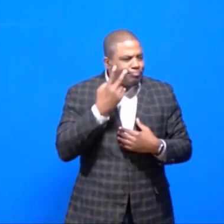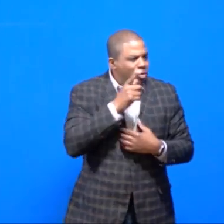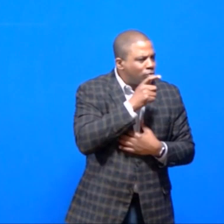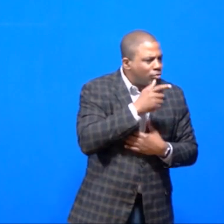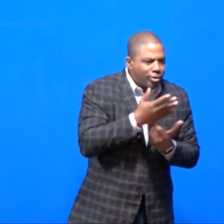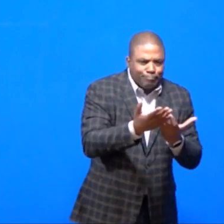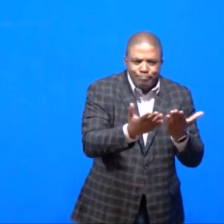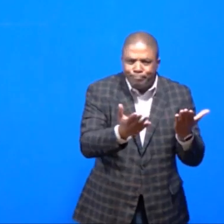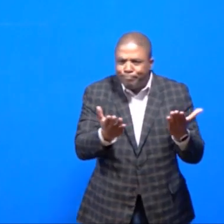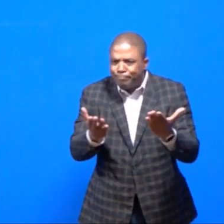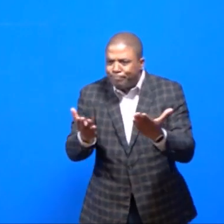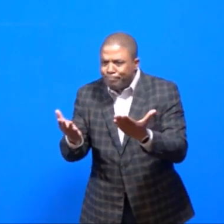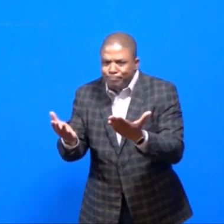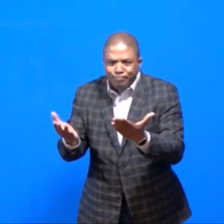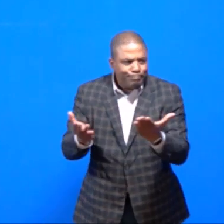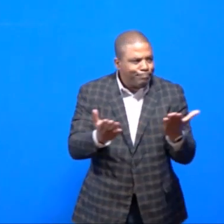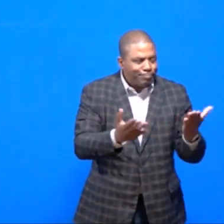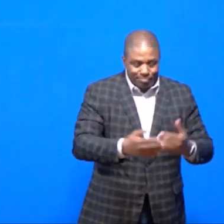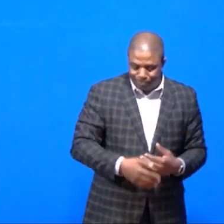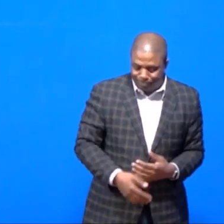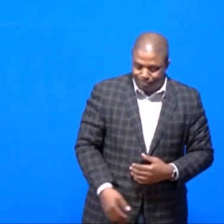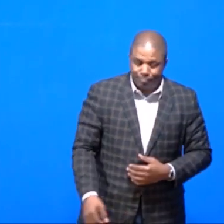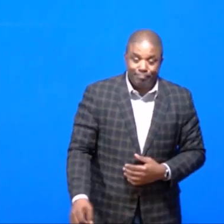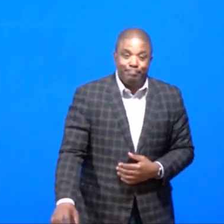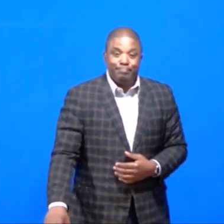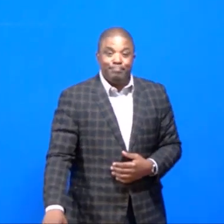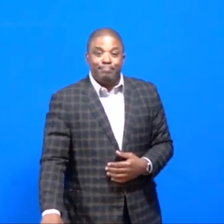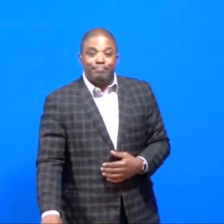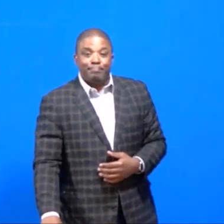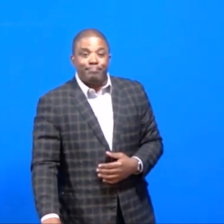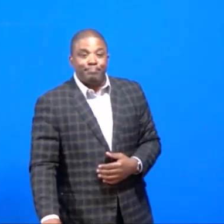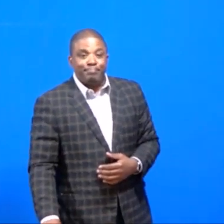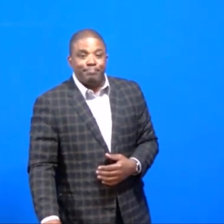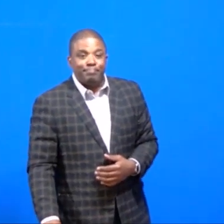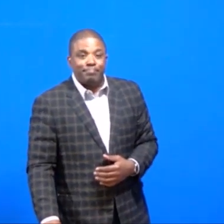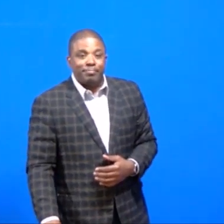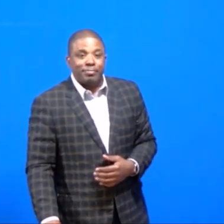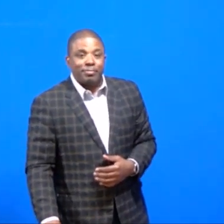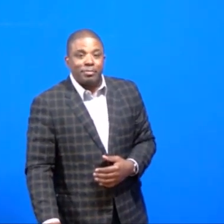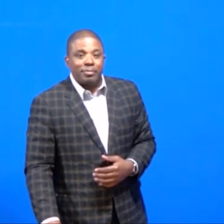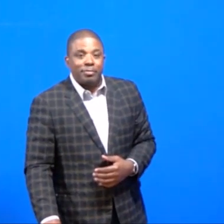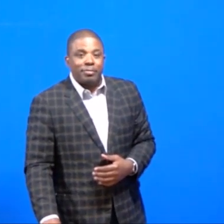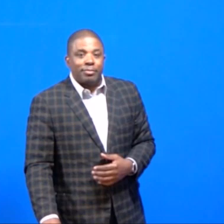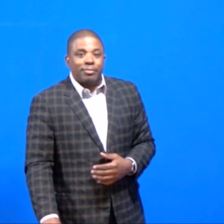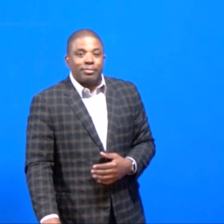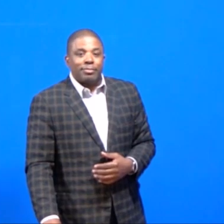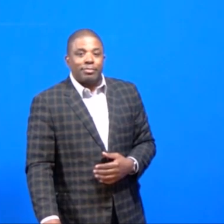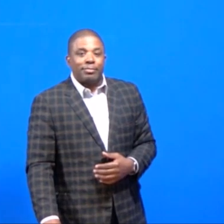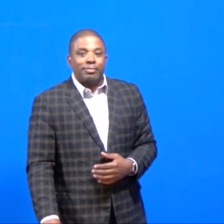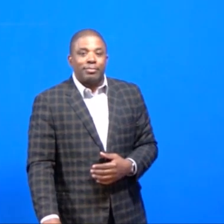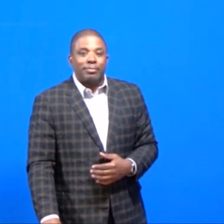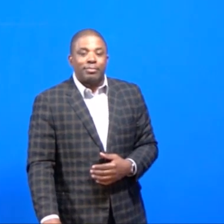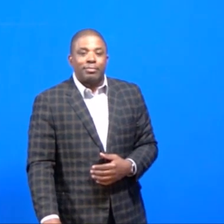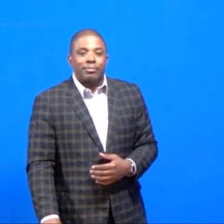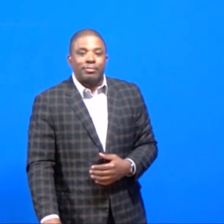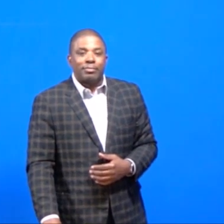until the conquest of the promised land, how they were able to have seen what God had done for them.